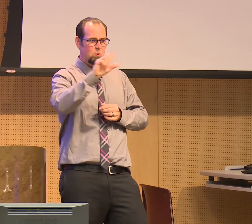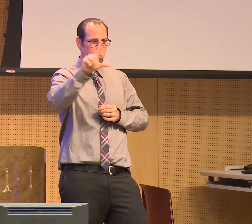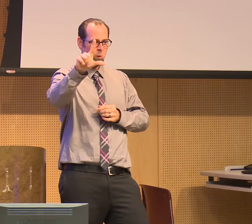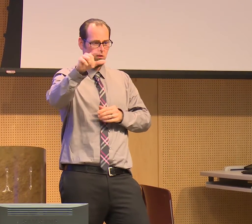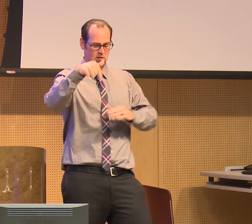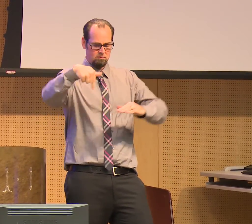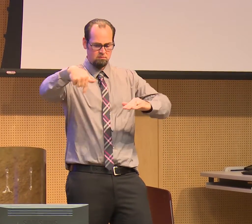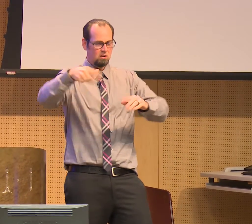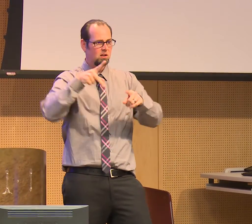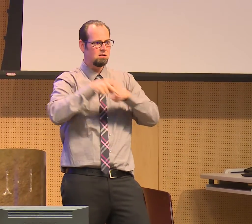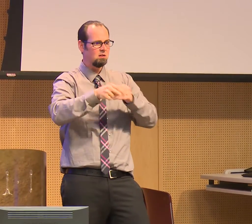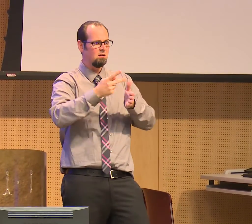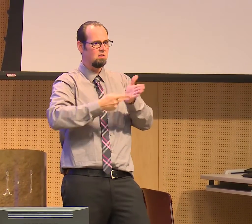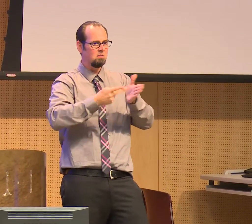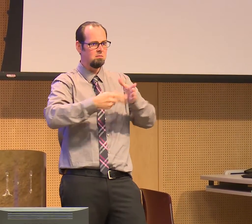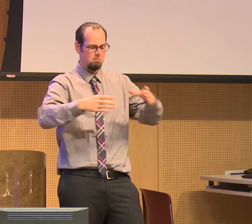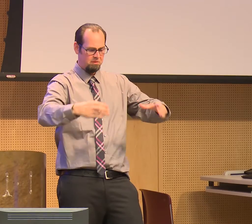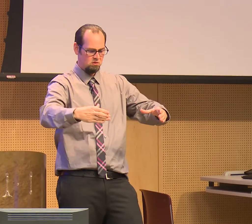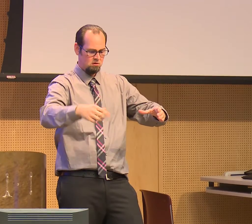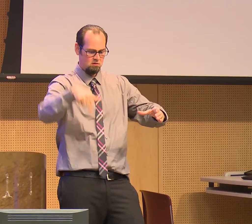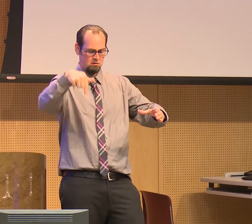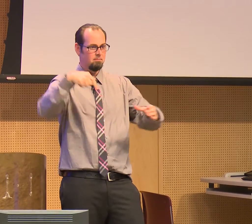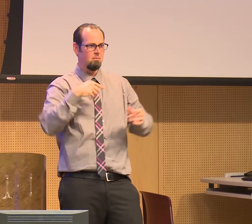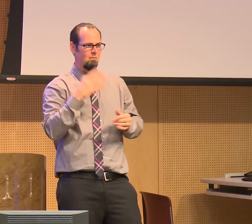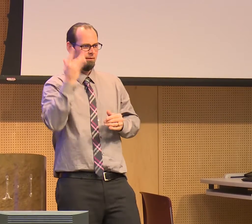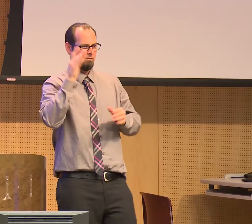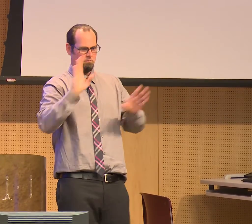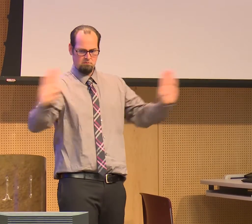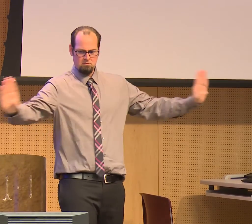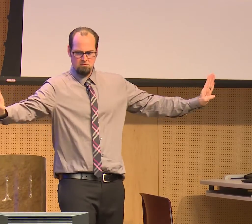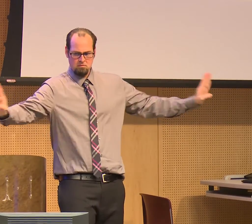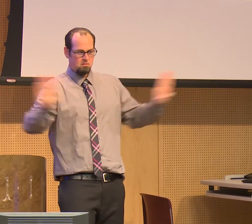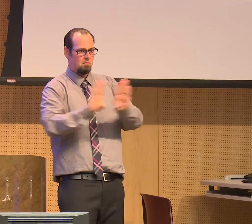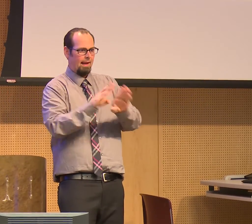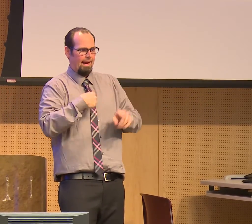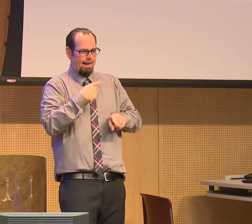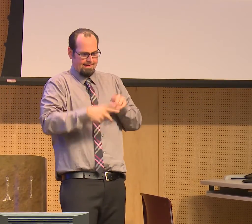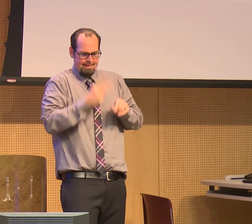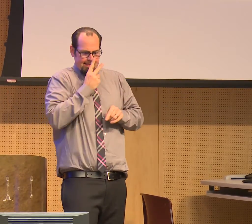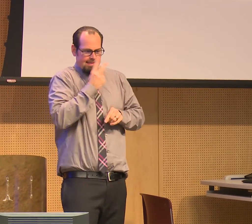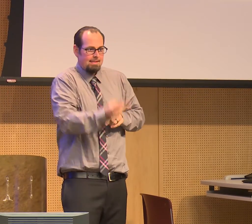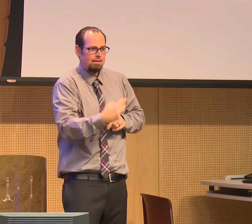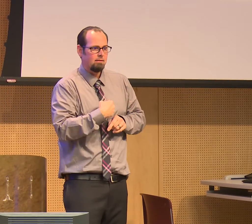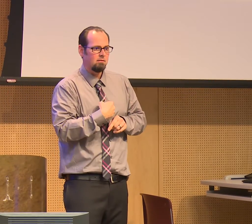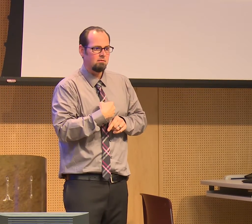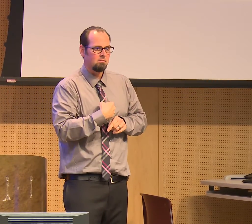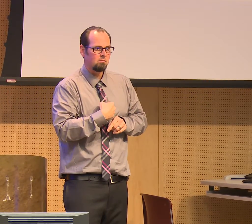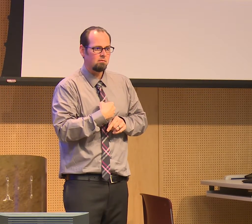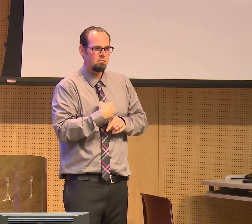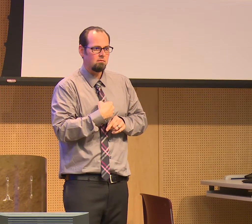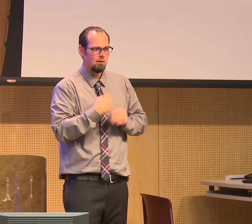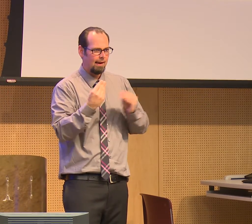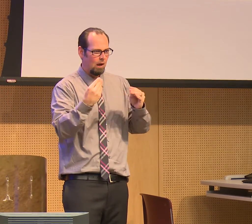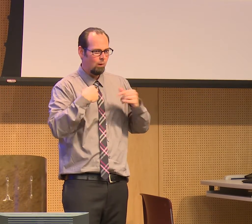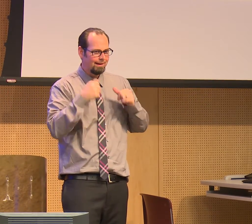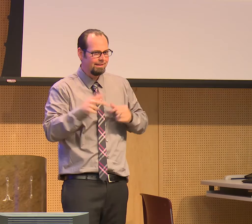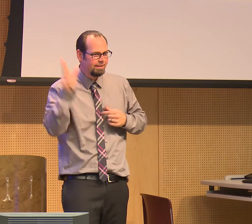He taught me how to communicate with the cutting tools. We closed the door, and I couldn't necessarily see